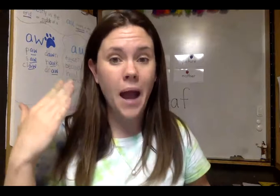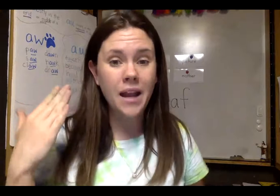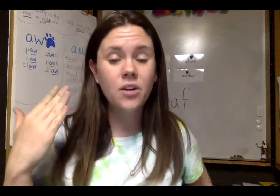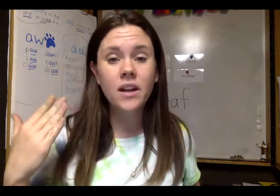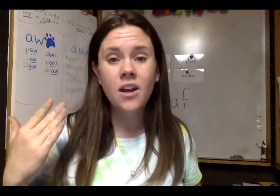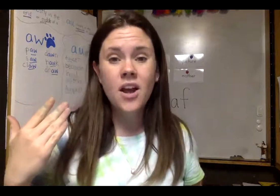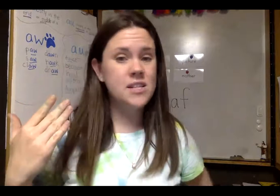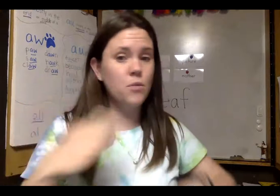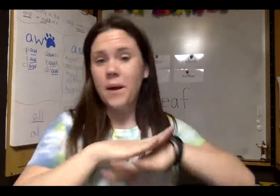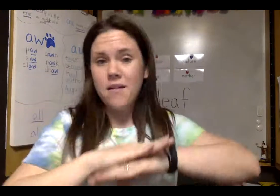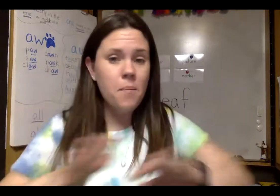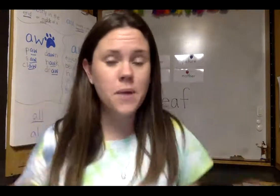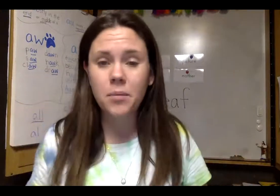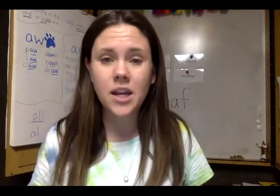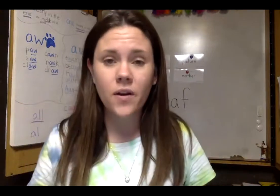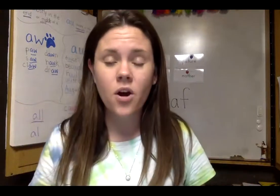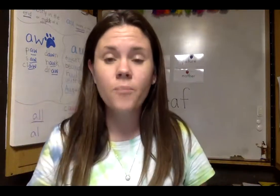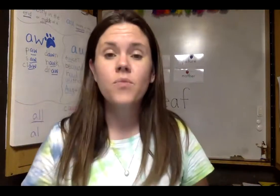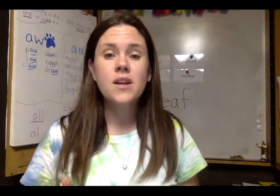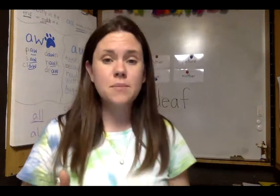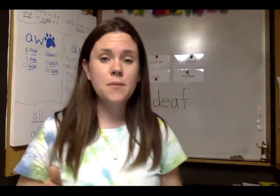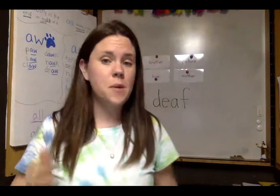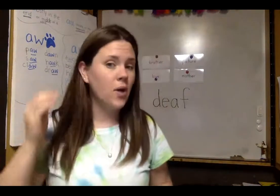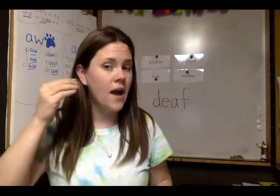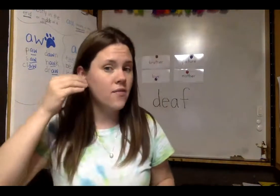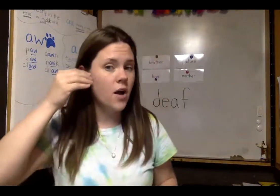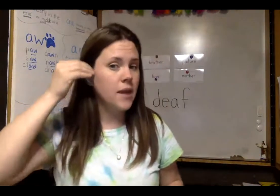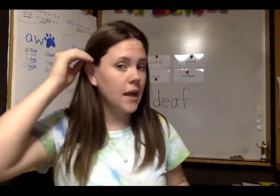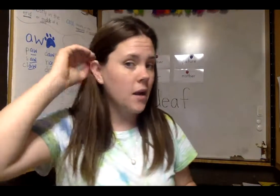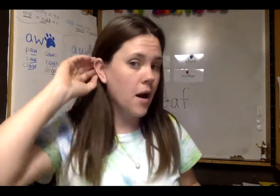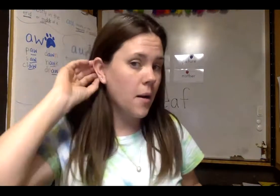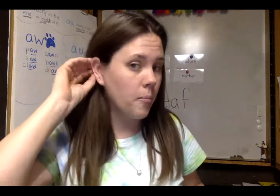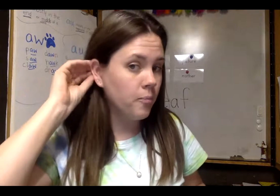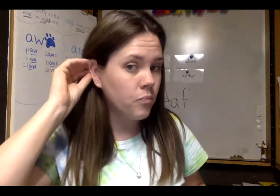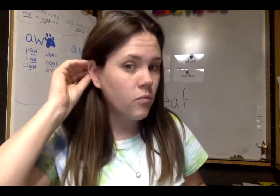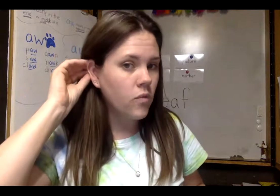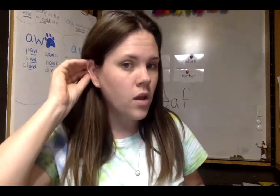really bad hearing. Someone might not be able to hear at all. Sometimes people have, they get